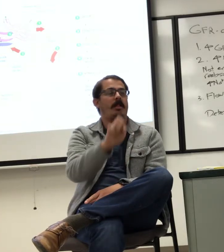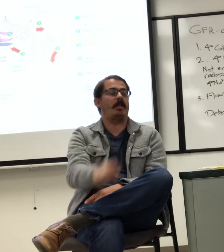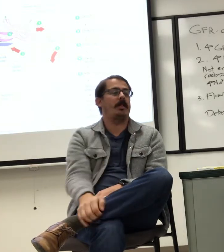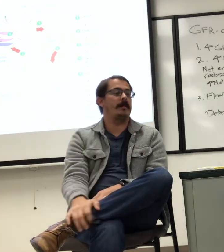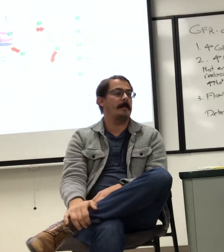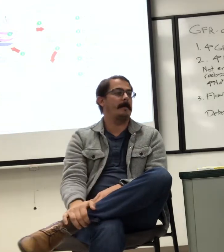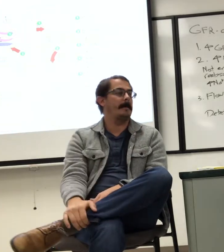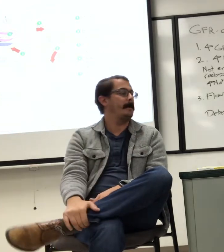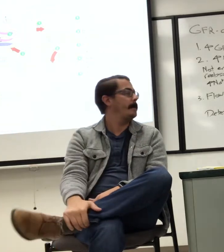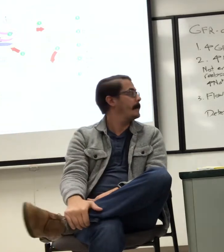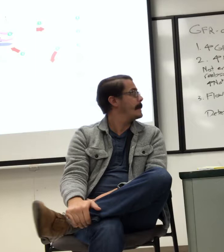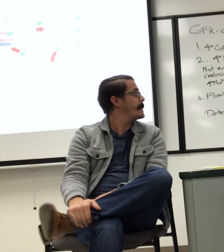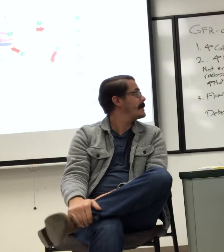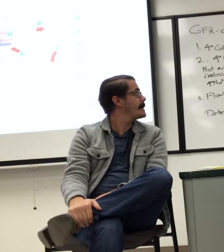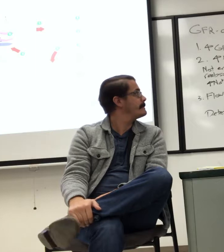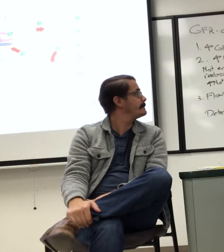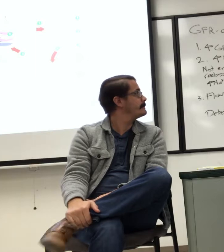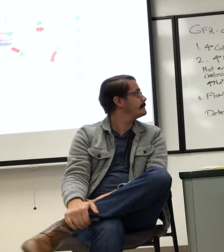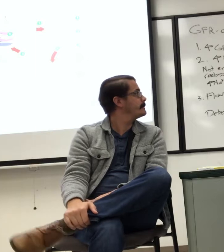Paracrine response.